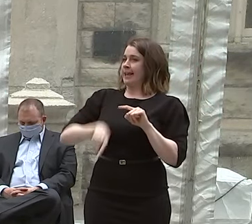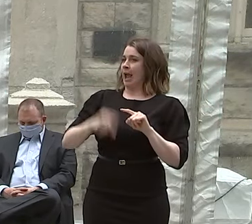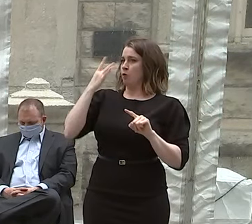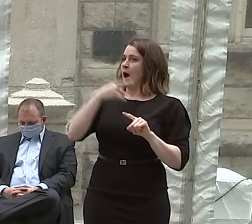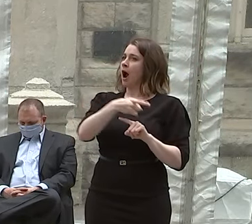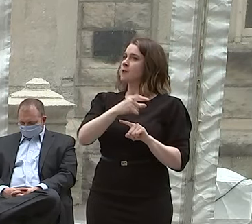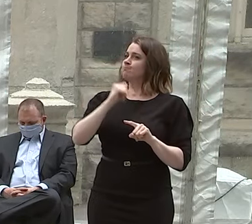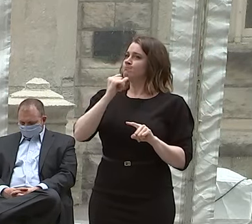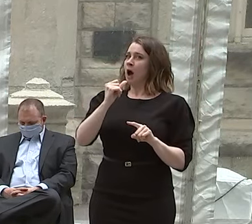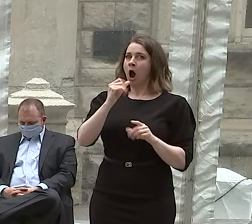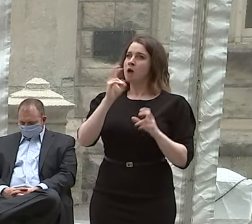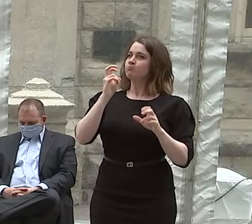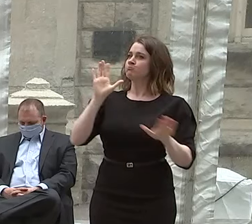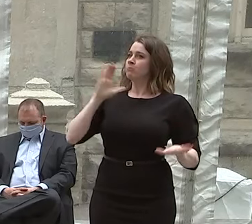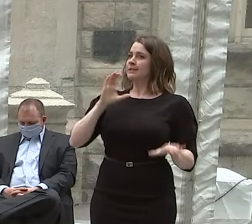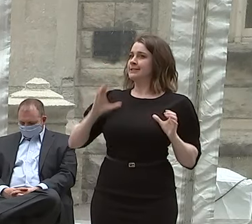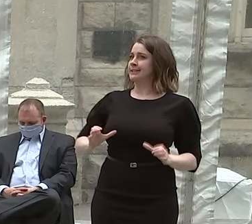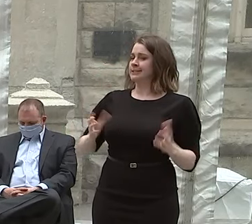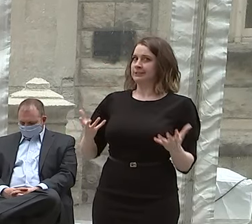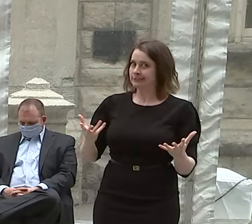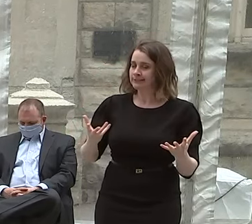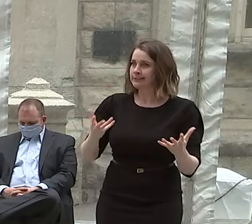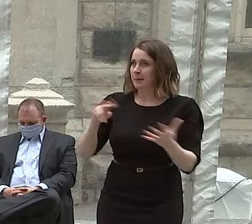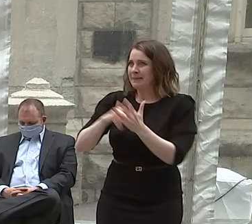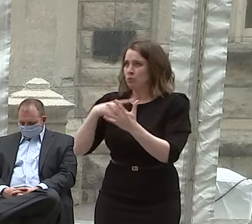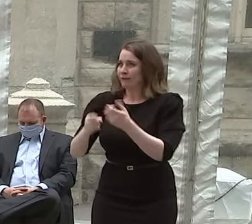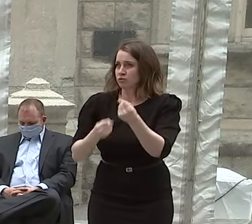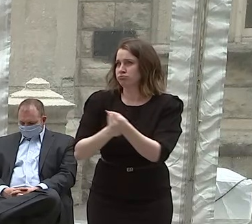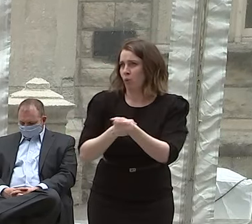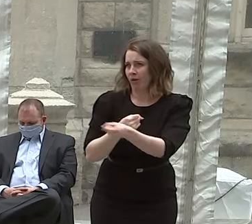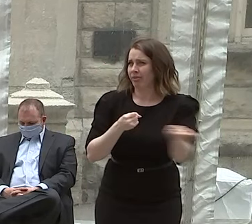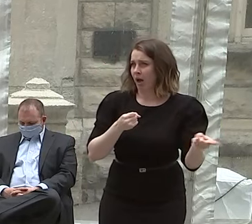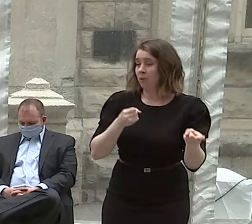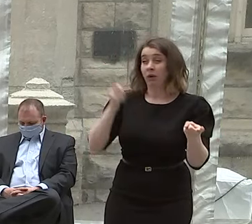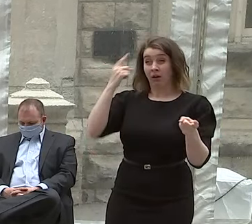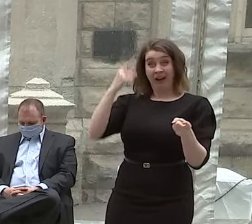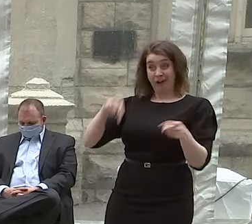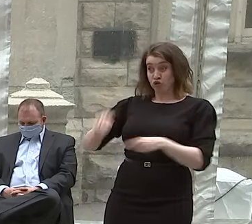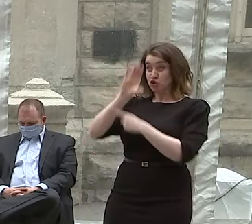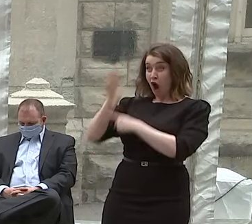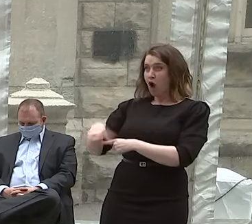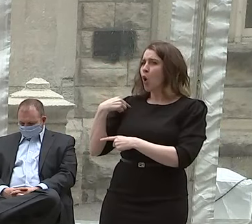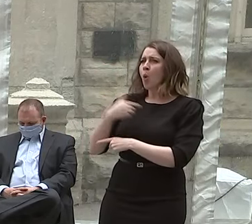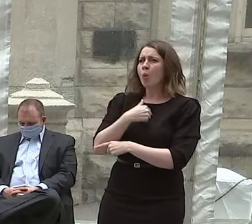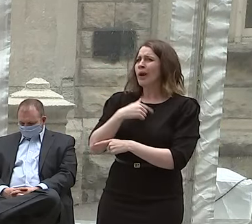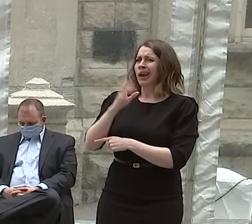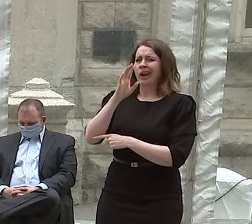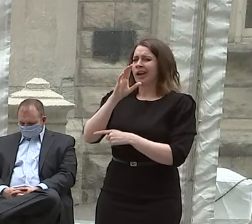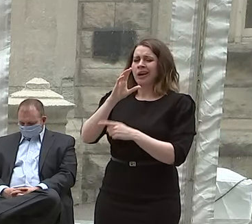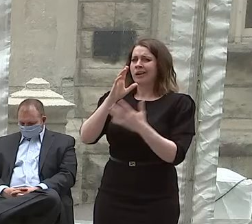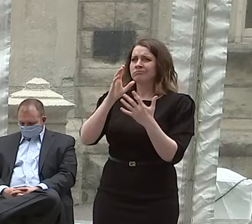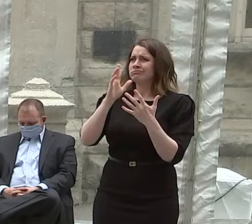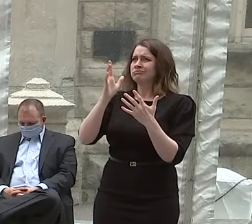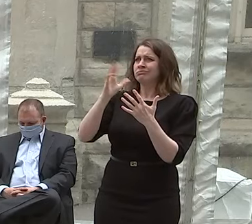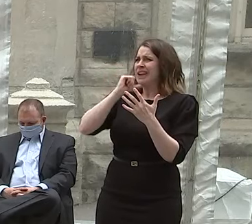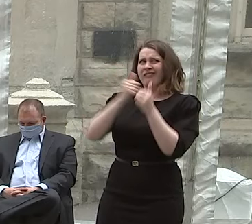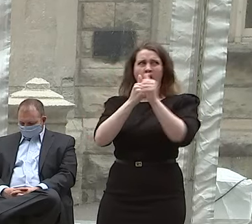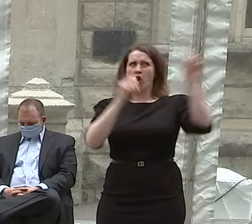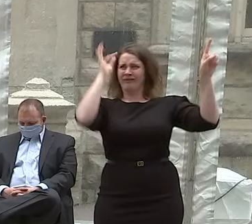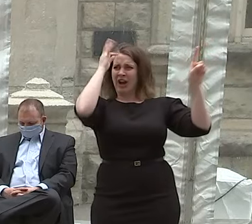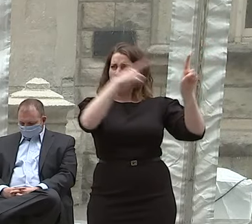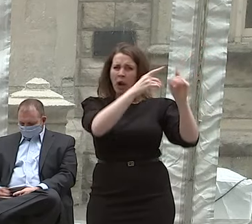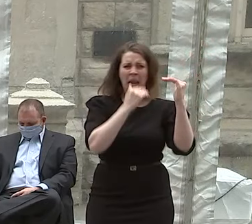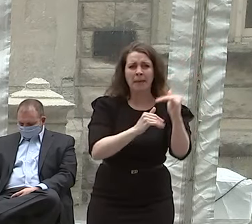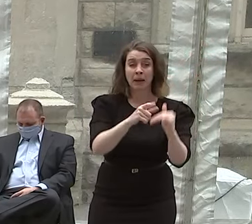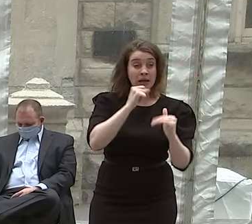why we've done things in the city without restrictions regarding citizenship, but the need is still quite great. But the